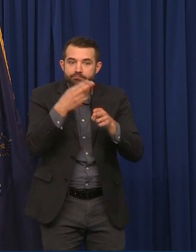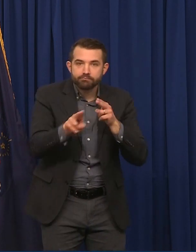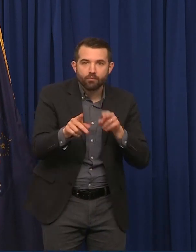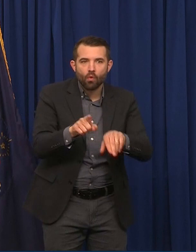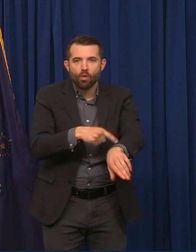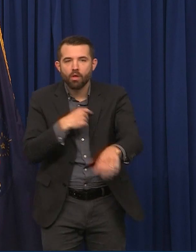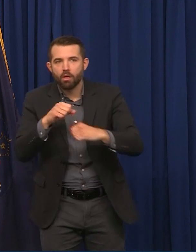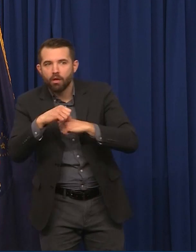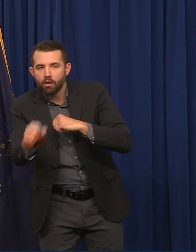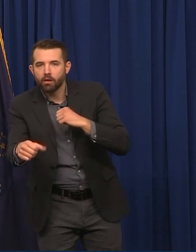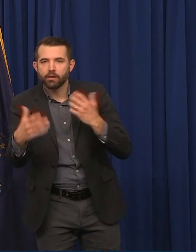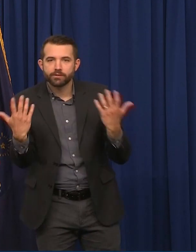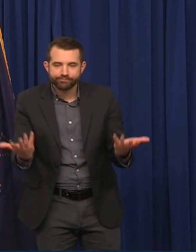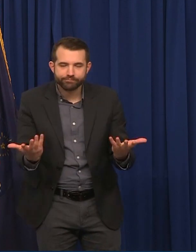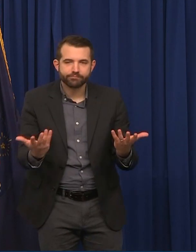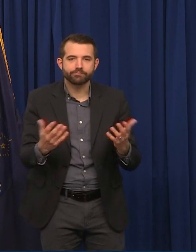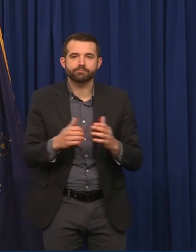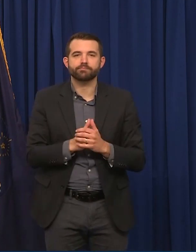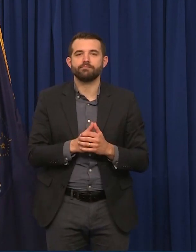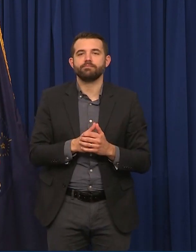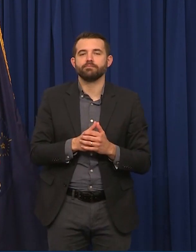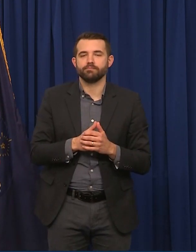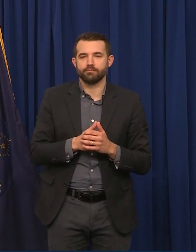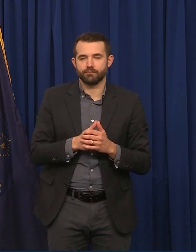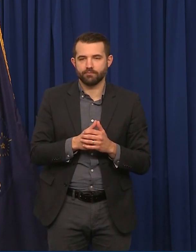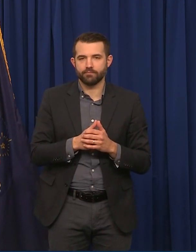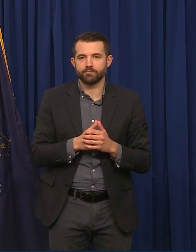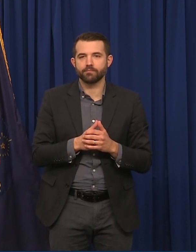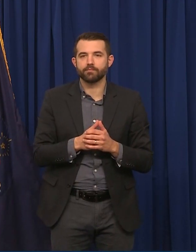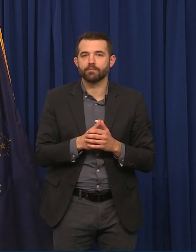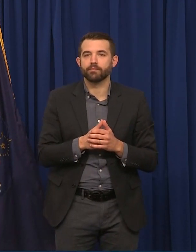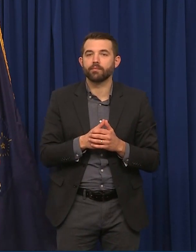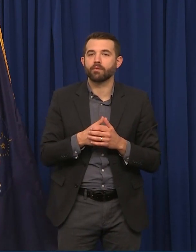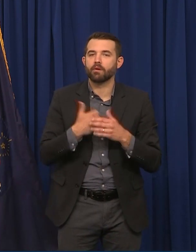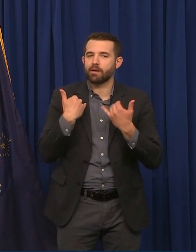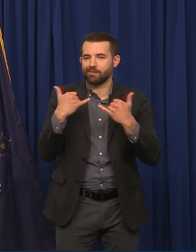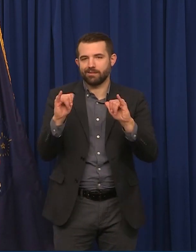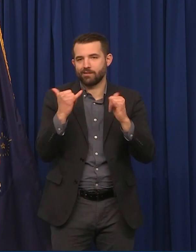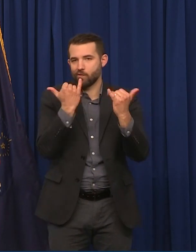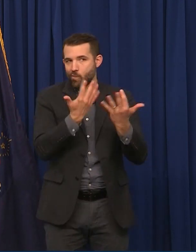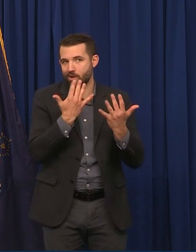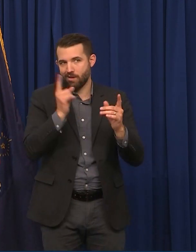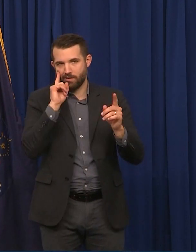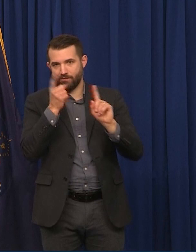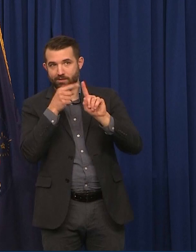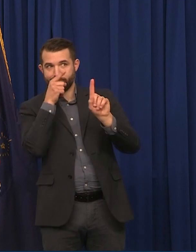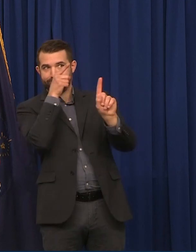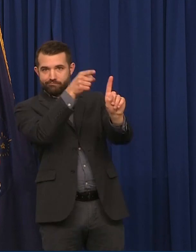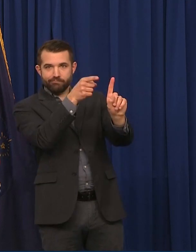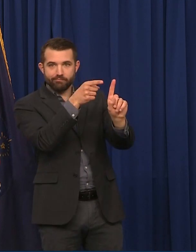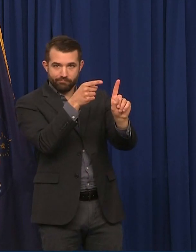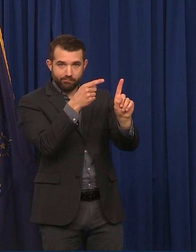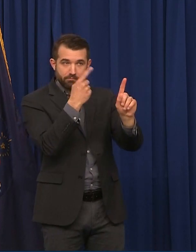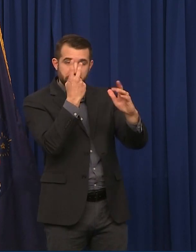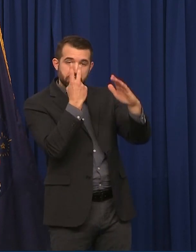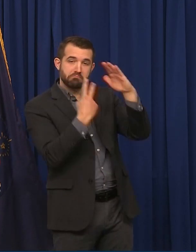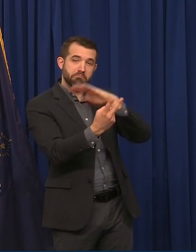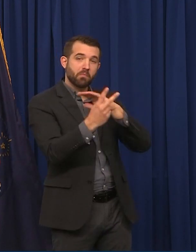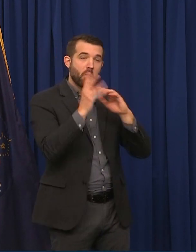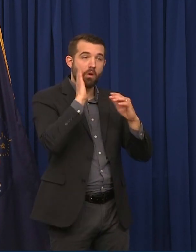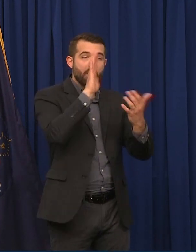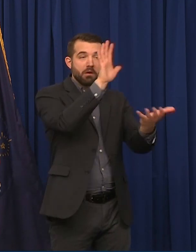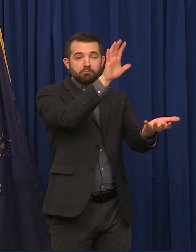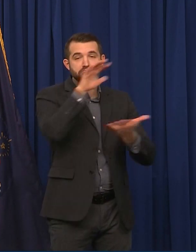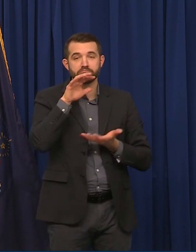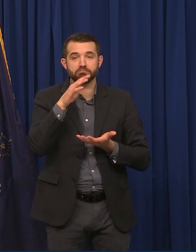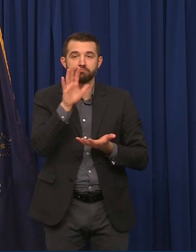healthcare workers? Still waiting to hear. We understand that there's a projected delivery date of around April